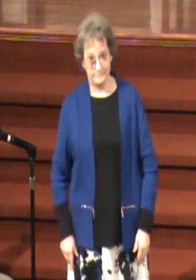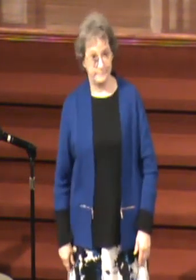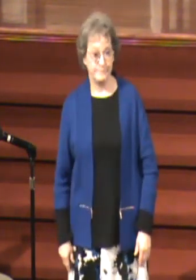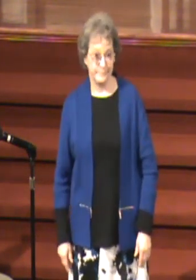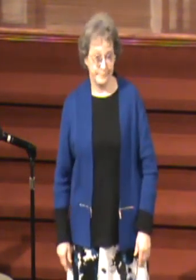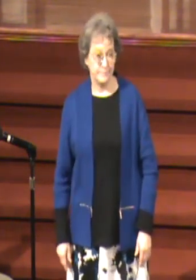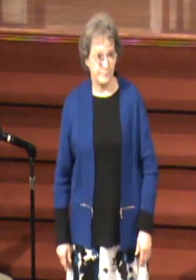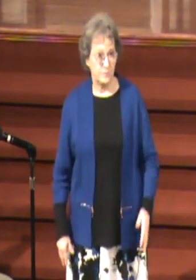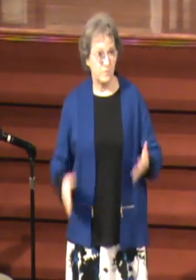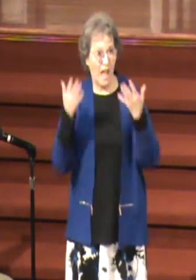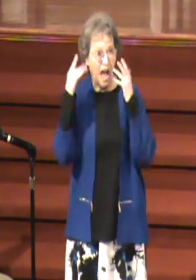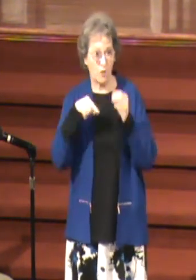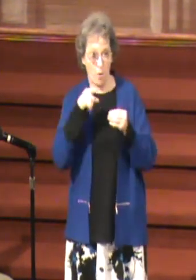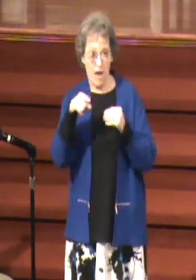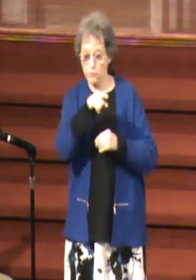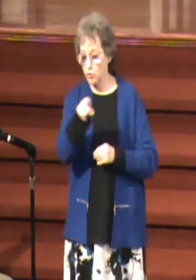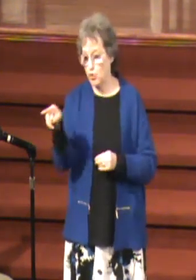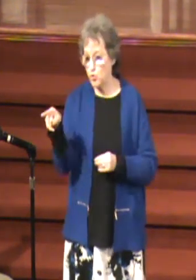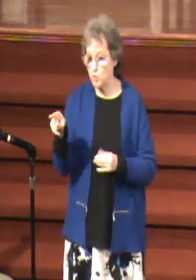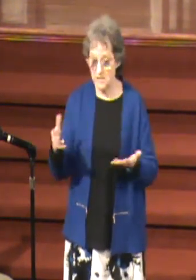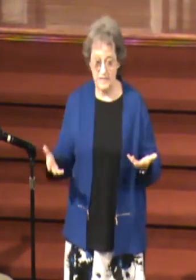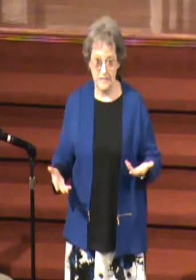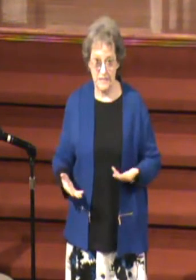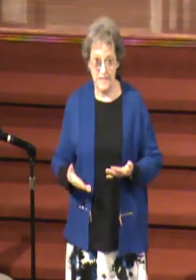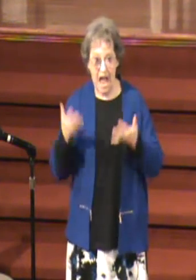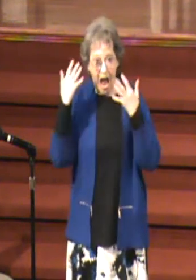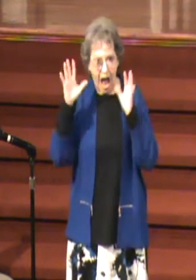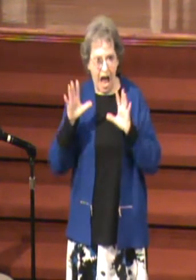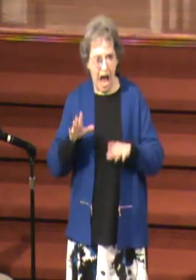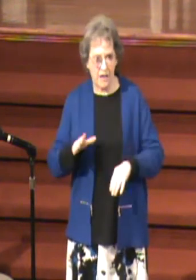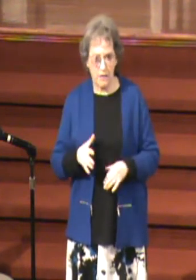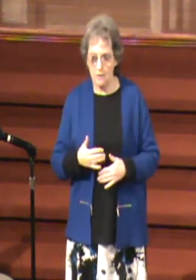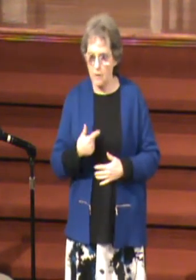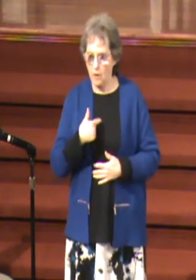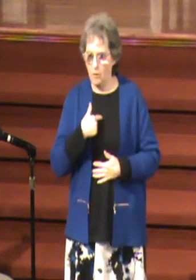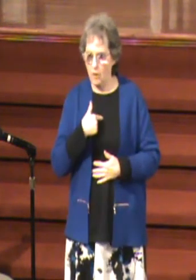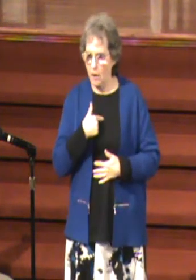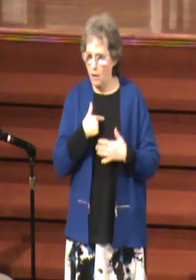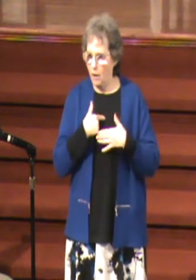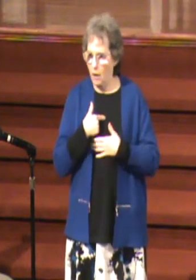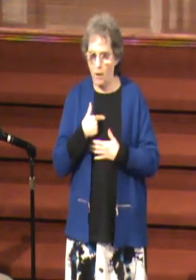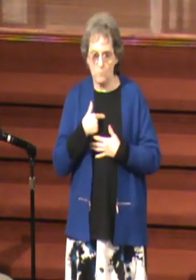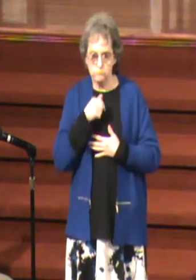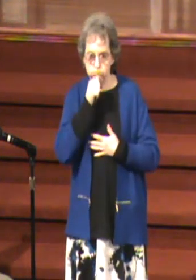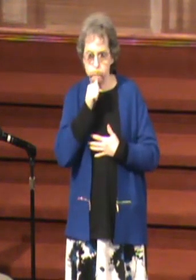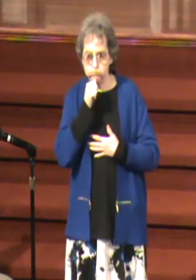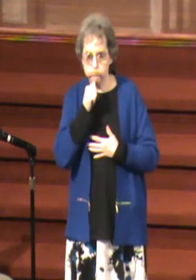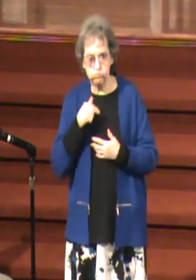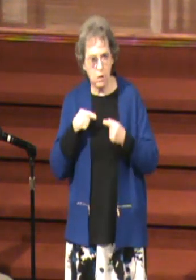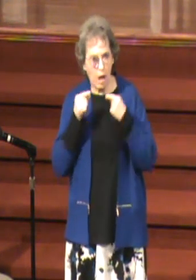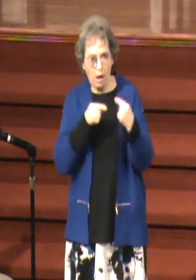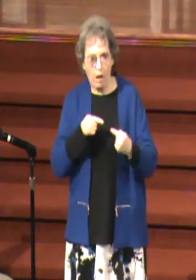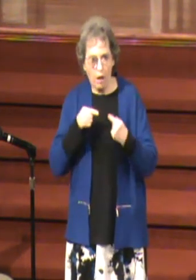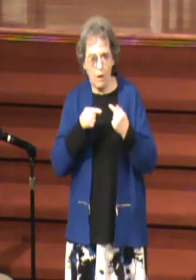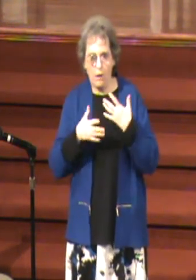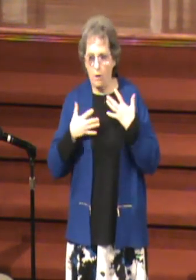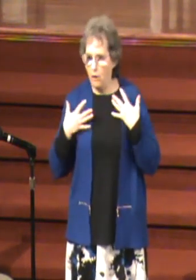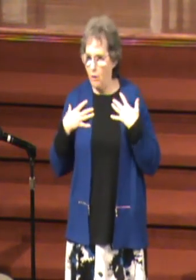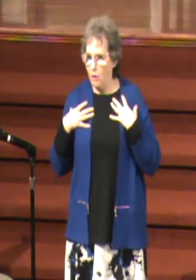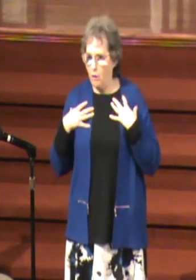I don't know about you, but I don't know how I would take that. I think I would struggle with that mightily. And I'm sure